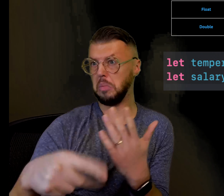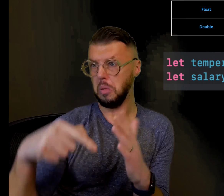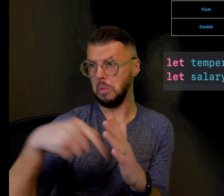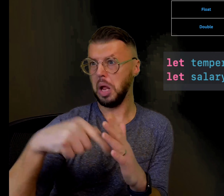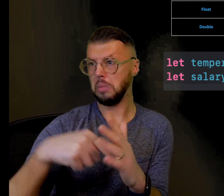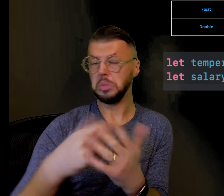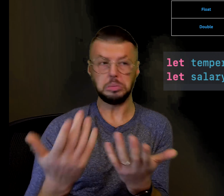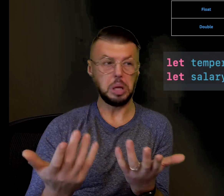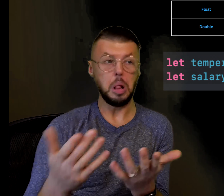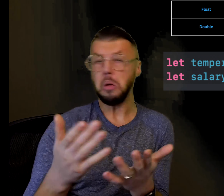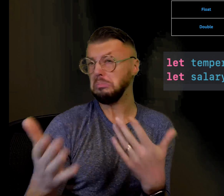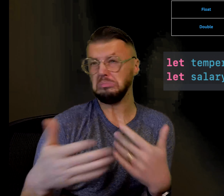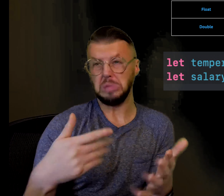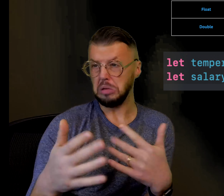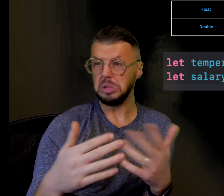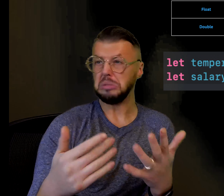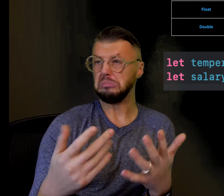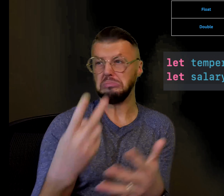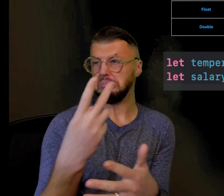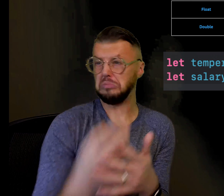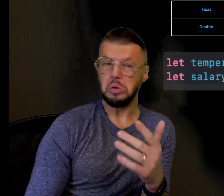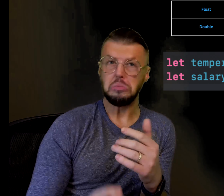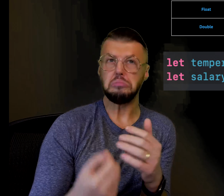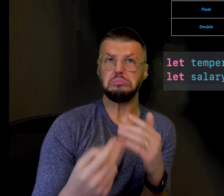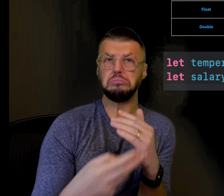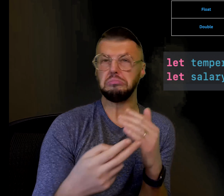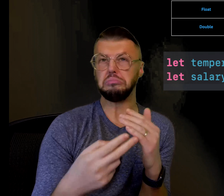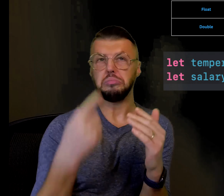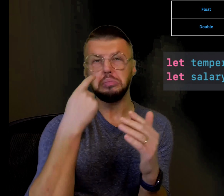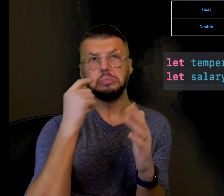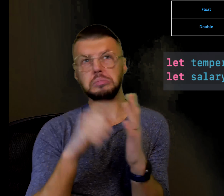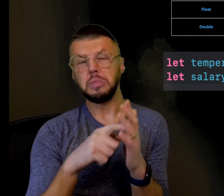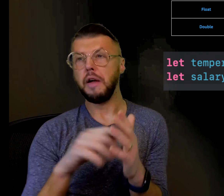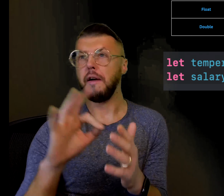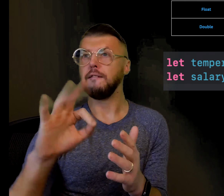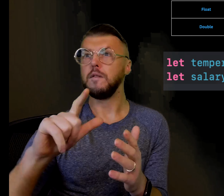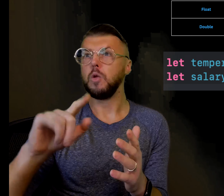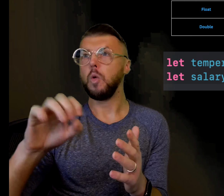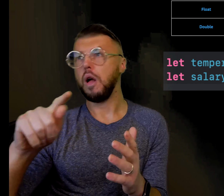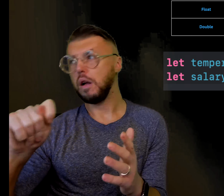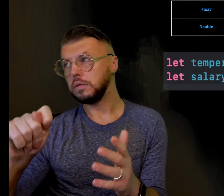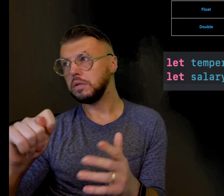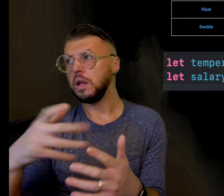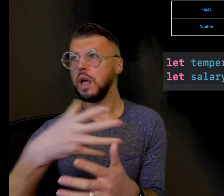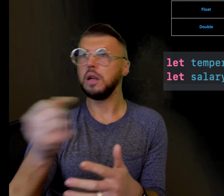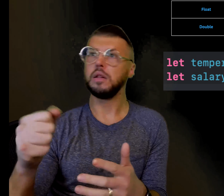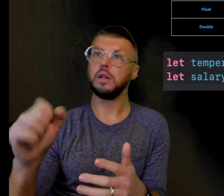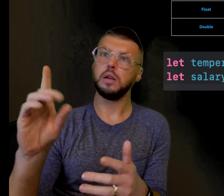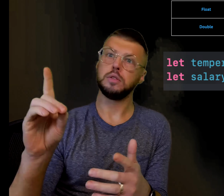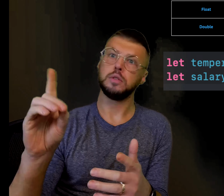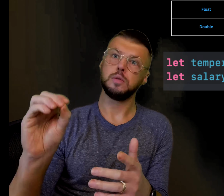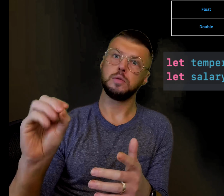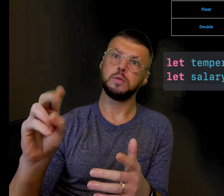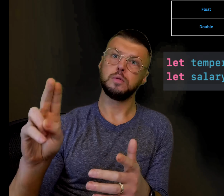Usage of double is very common in the programming language, and we use both double and float